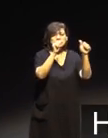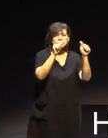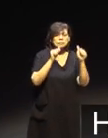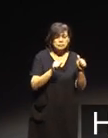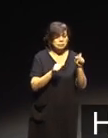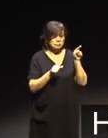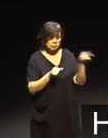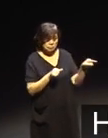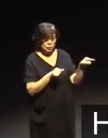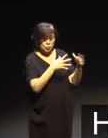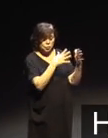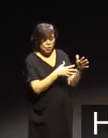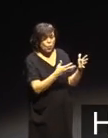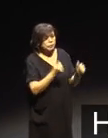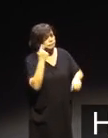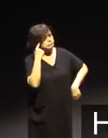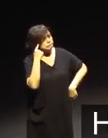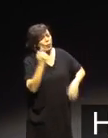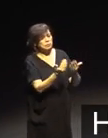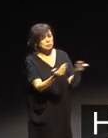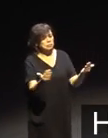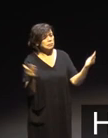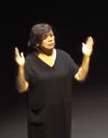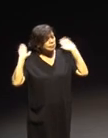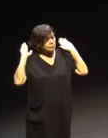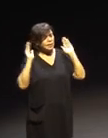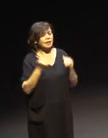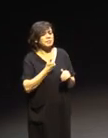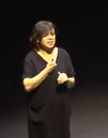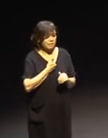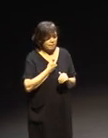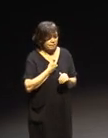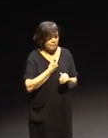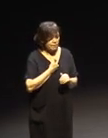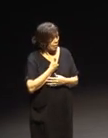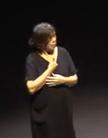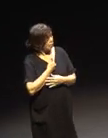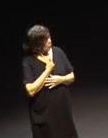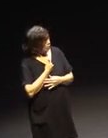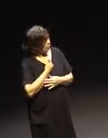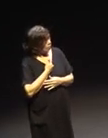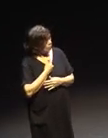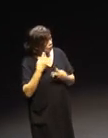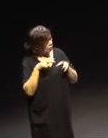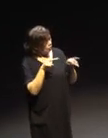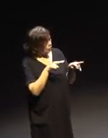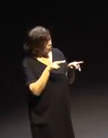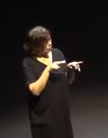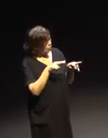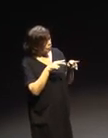he wanted to use the cardboard boxes to create a wall around himself. And to us, that was wow, because, you know,